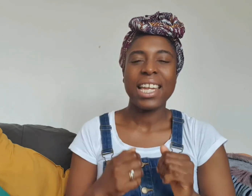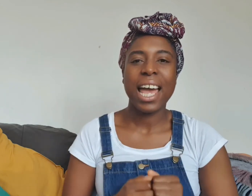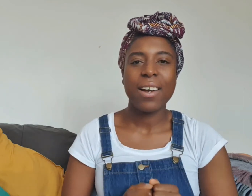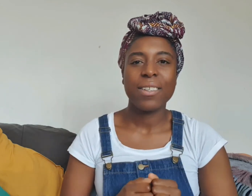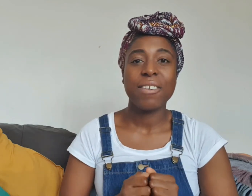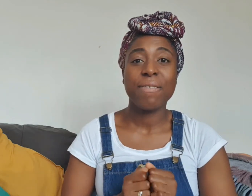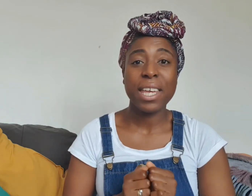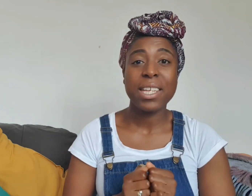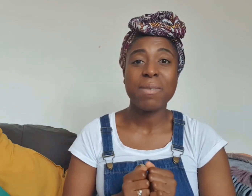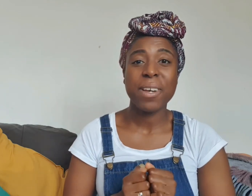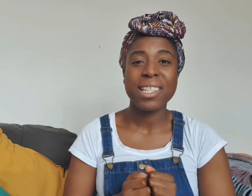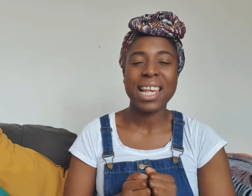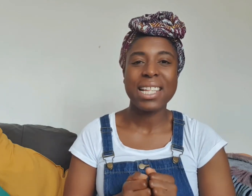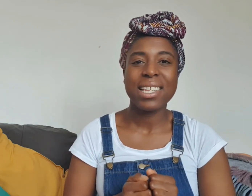Now, to fingerspell Saturday.